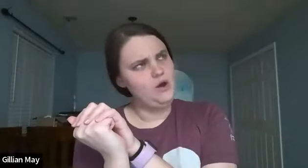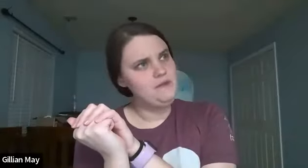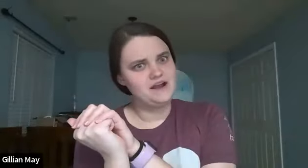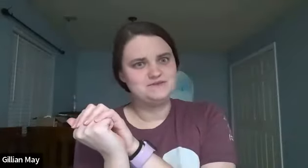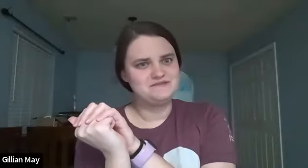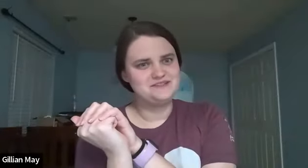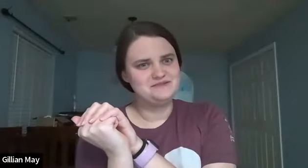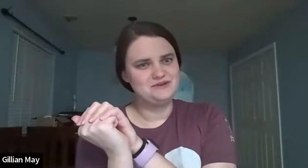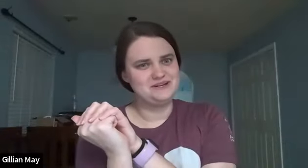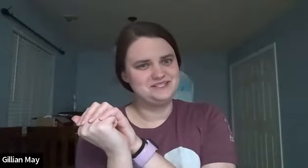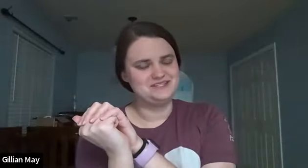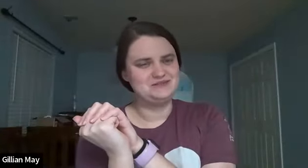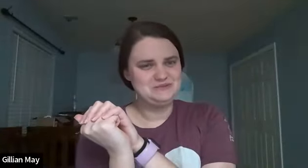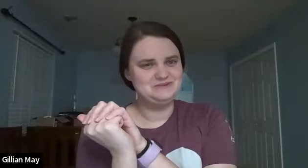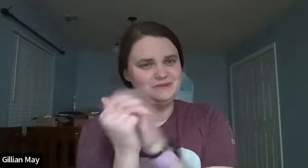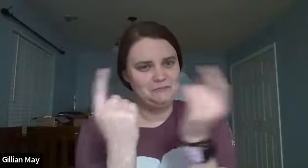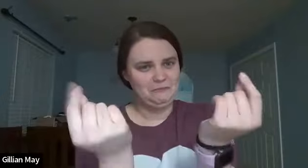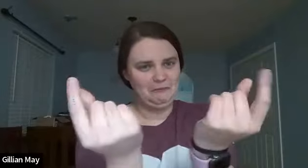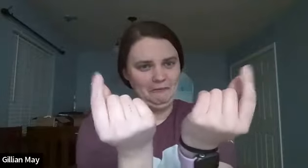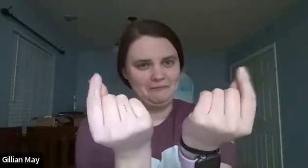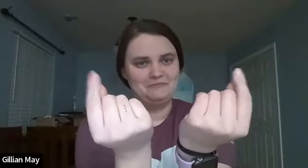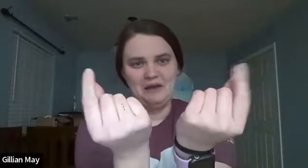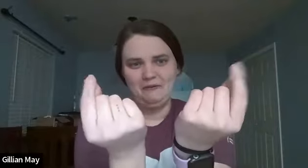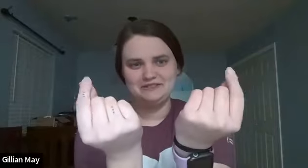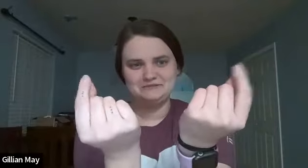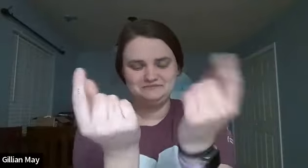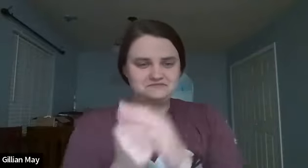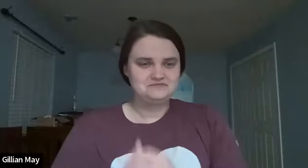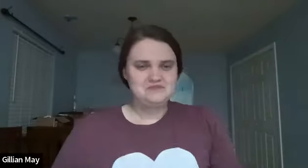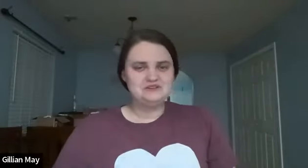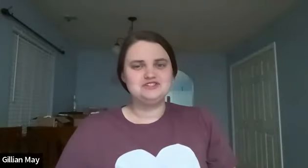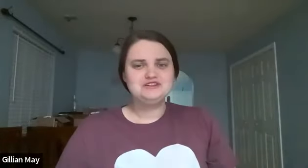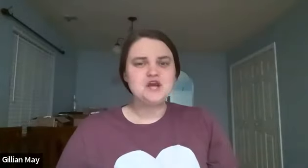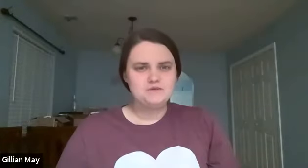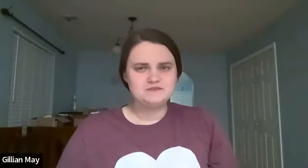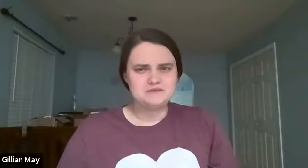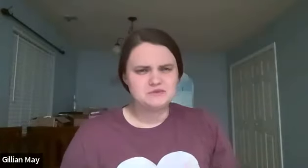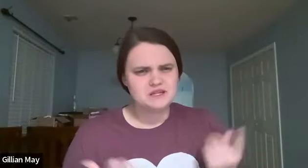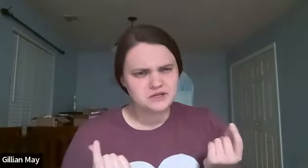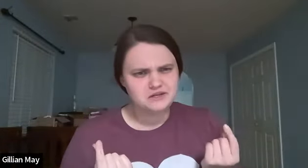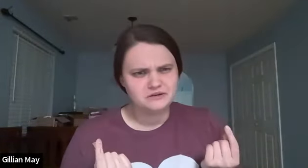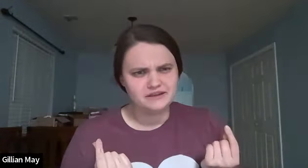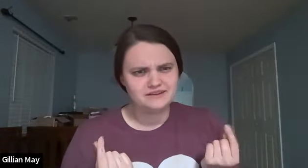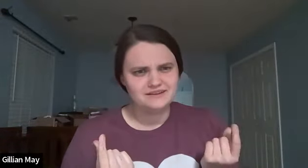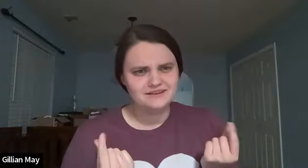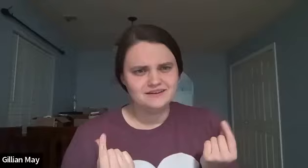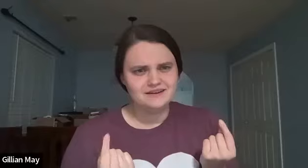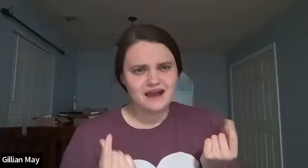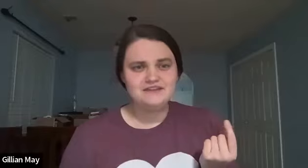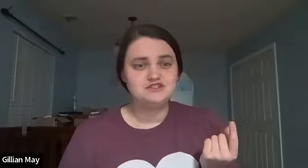my gosh, we've never done that with the questions. Oops. Yeah, what do? So you can go up to people and be like, what are you doing? I have students